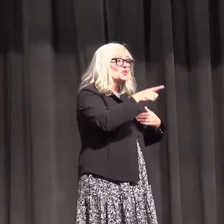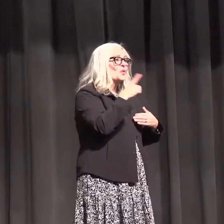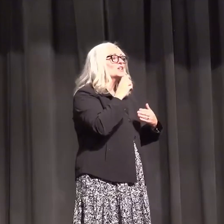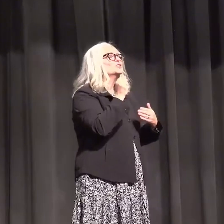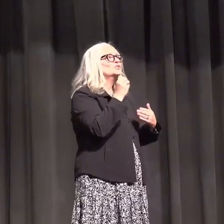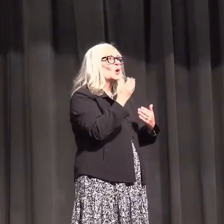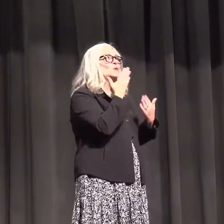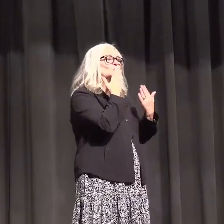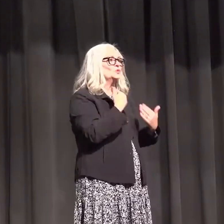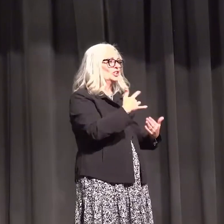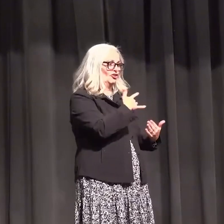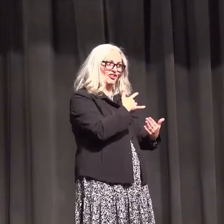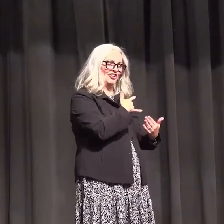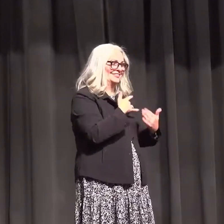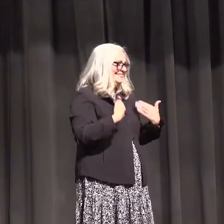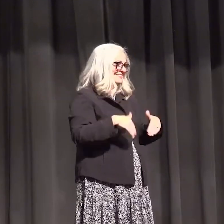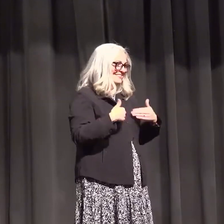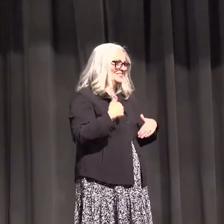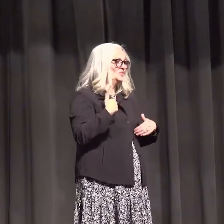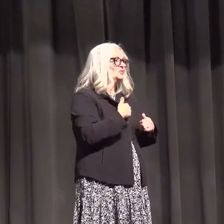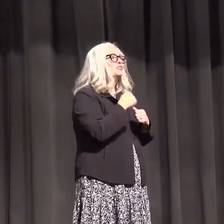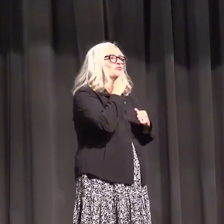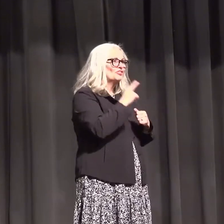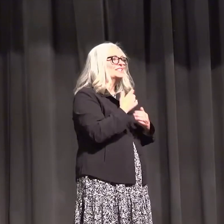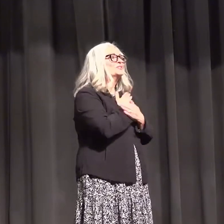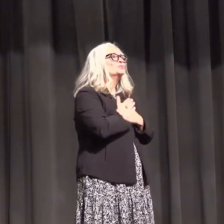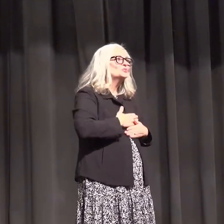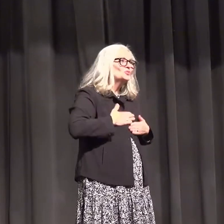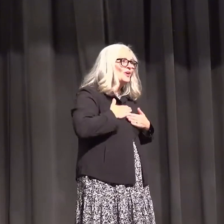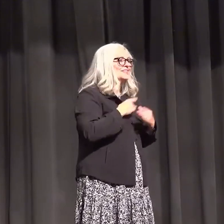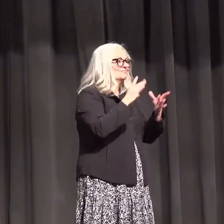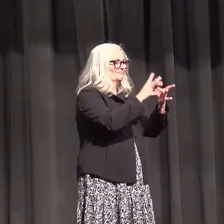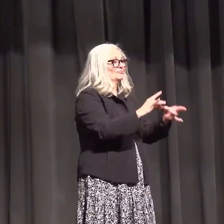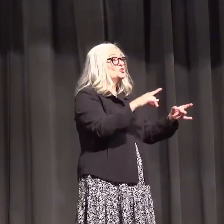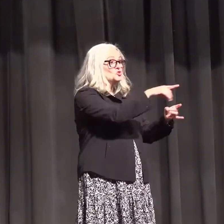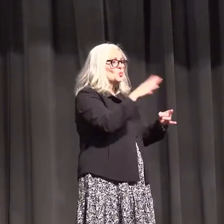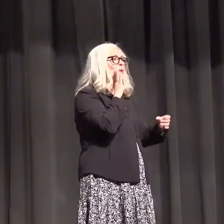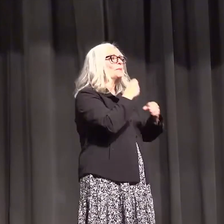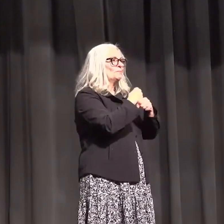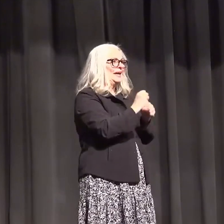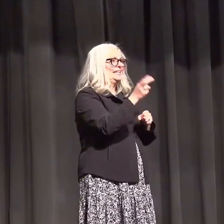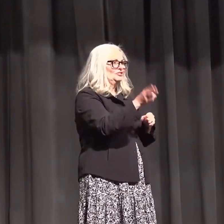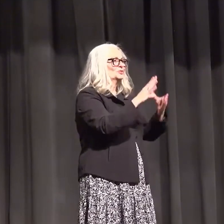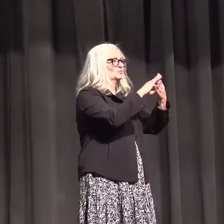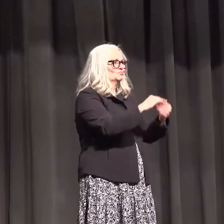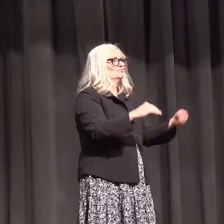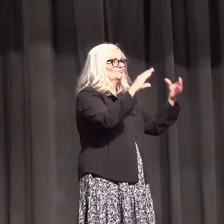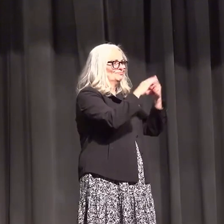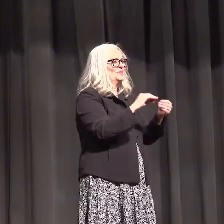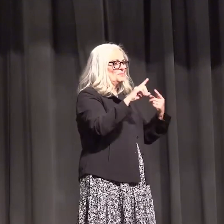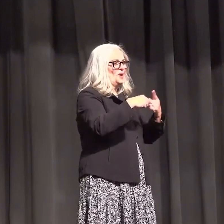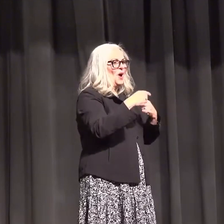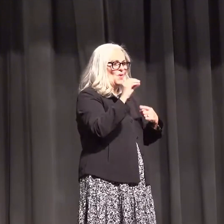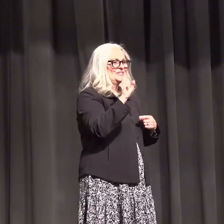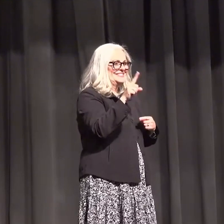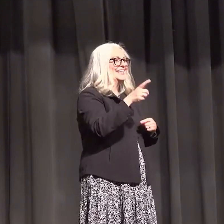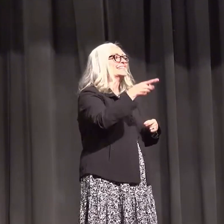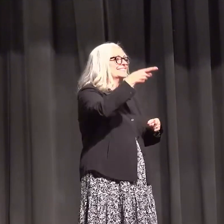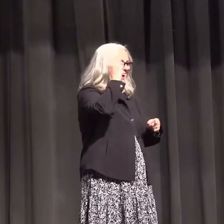bit more white because of you. So, but you have such a sweet, sweet heart, and I really enjoyed that. I will have great